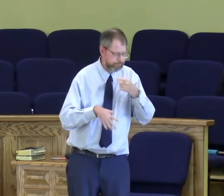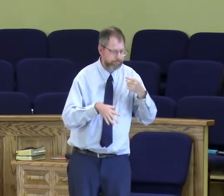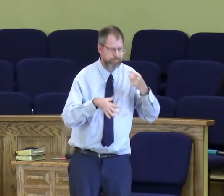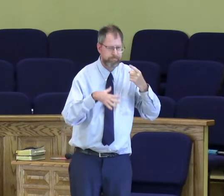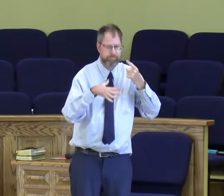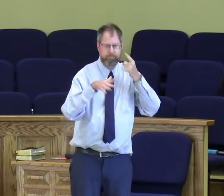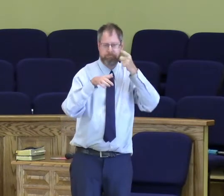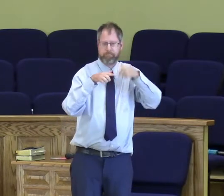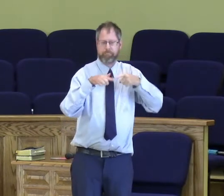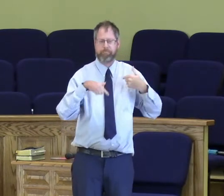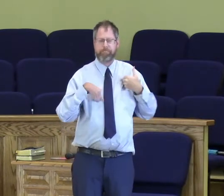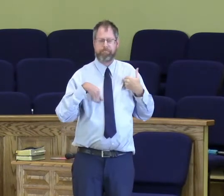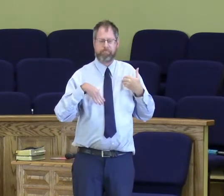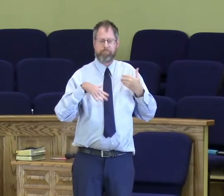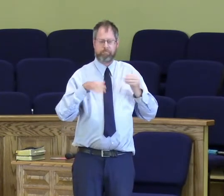had.